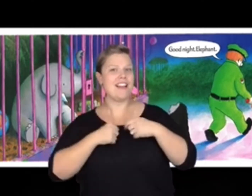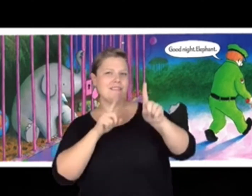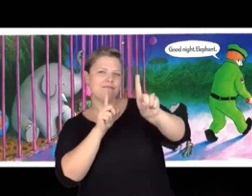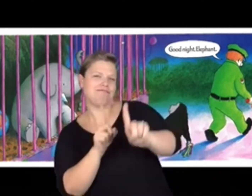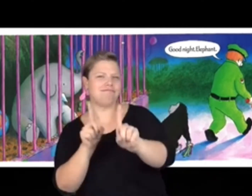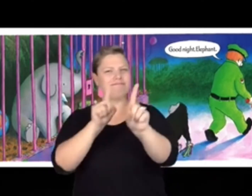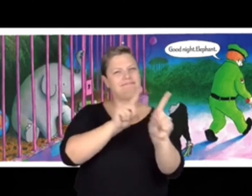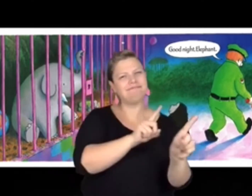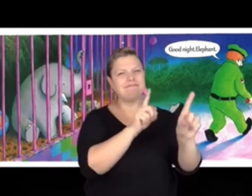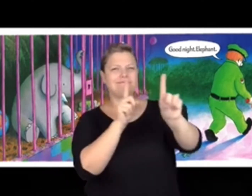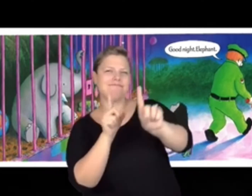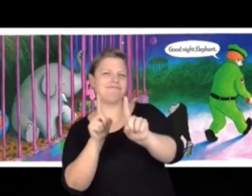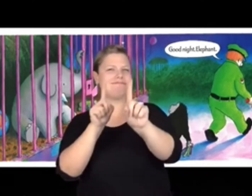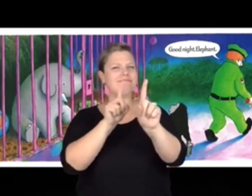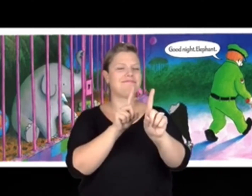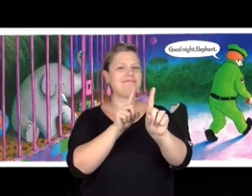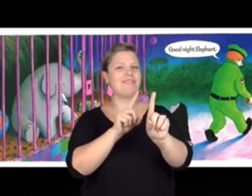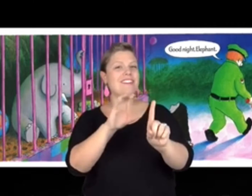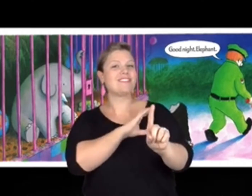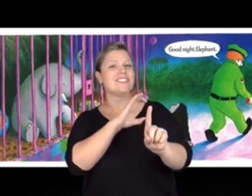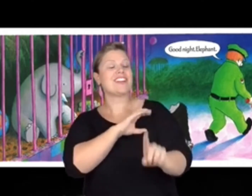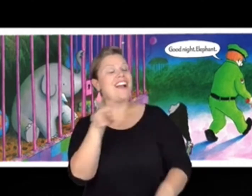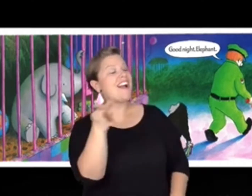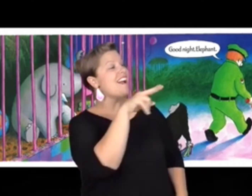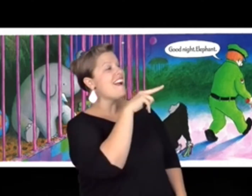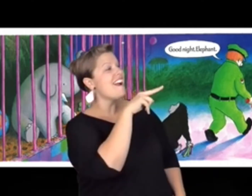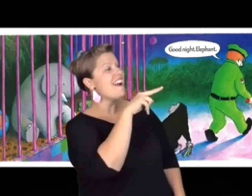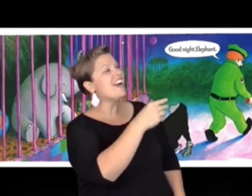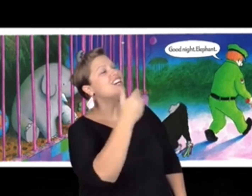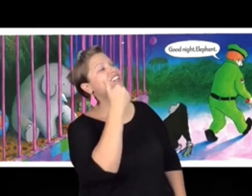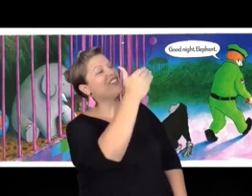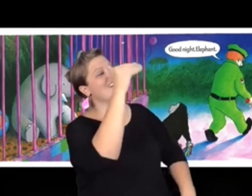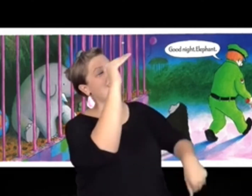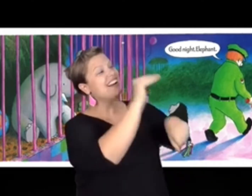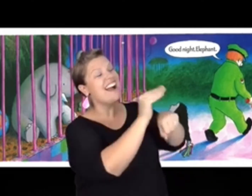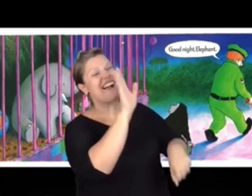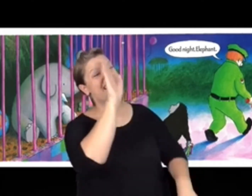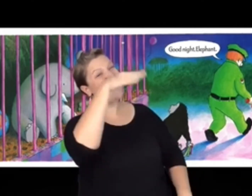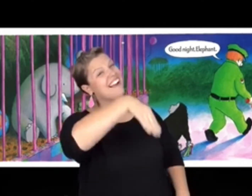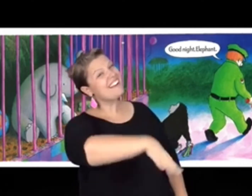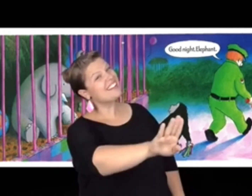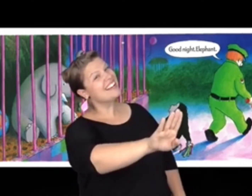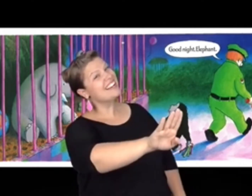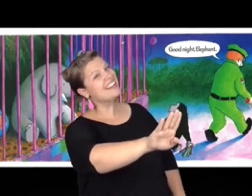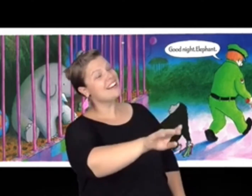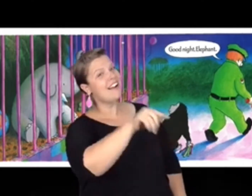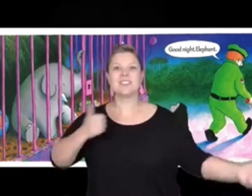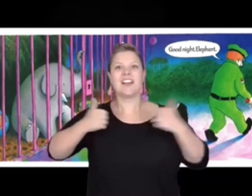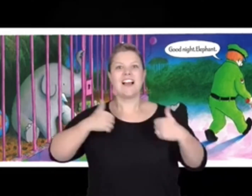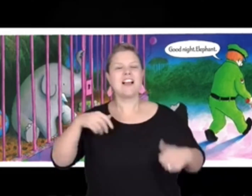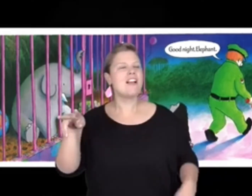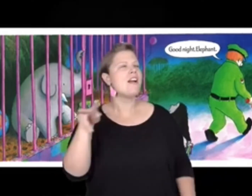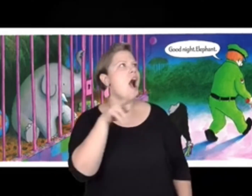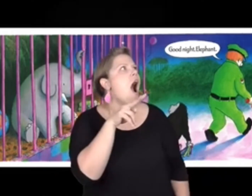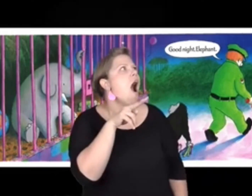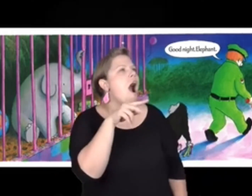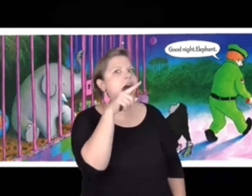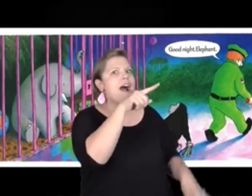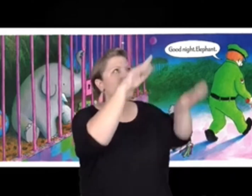The zookeeper and the gorilla were walking along, and the zookeeper looked and said, "Good night, elephant." The